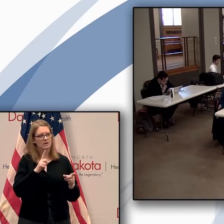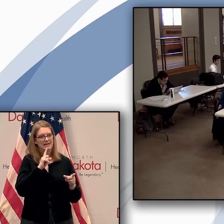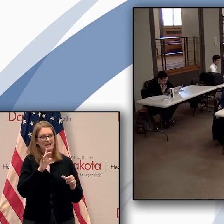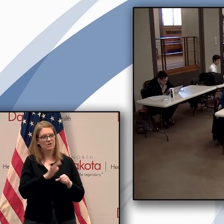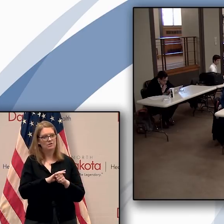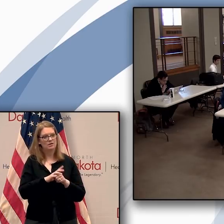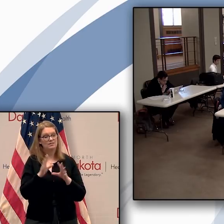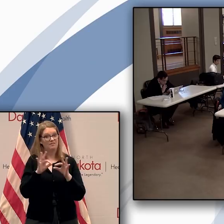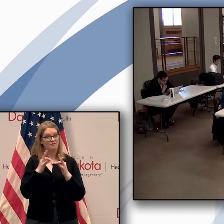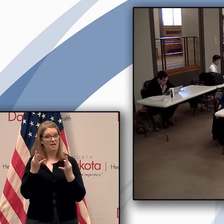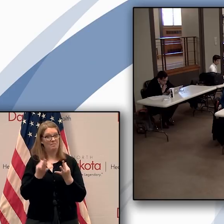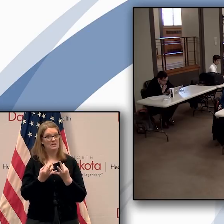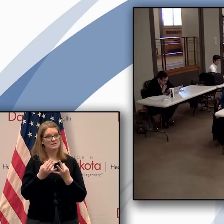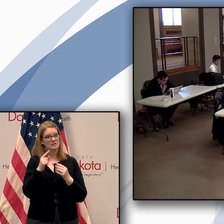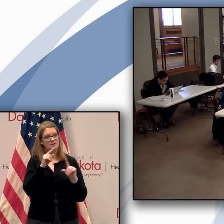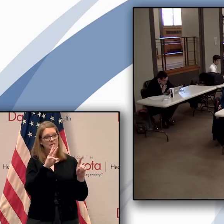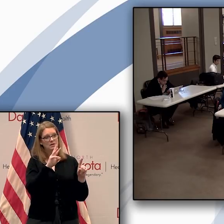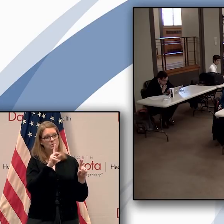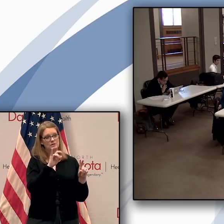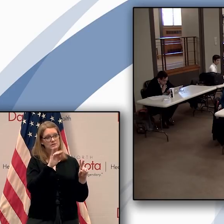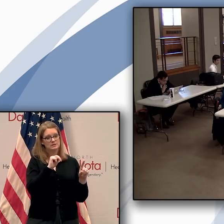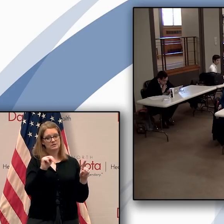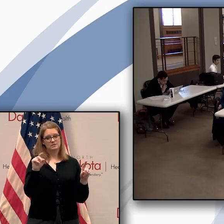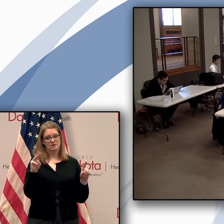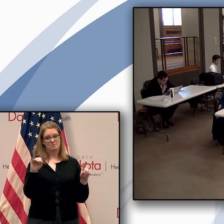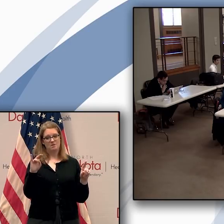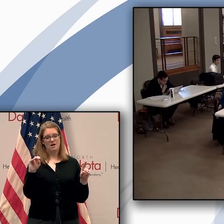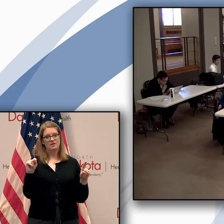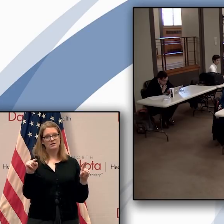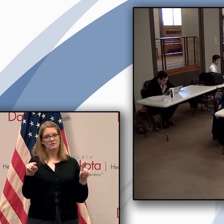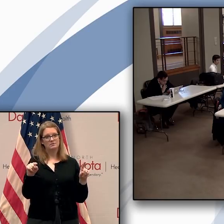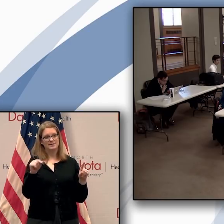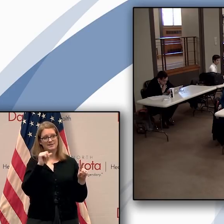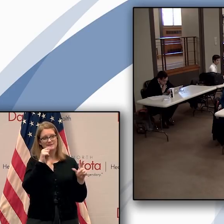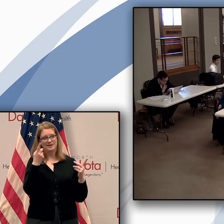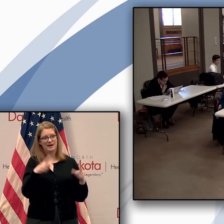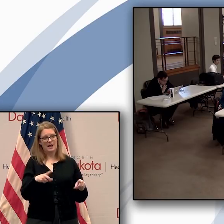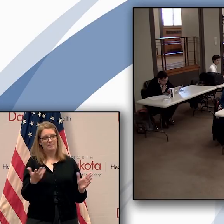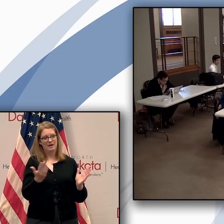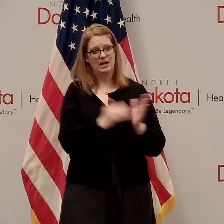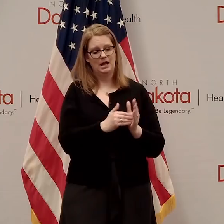the families in Williston and Minot that this won't happen again?